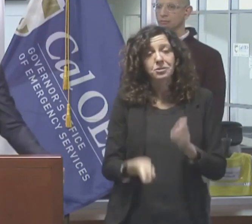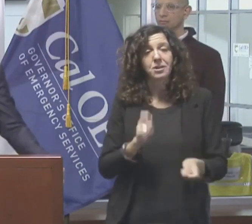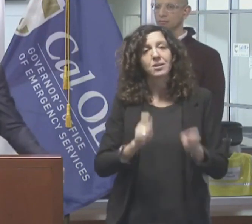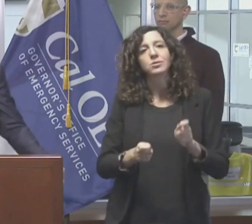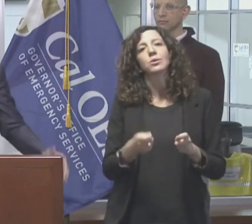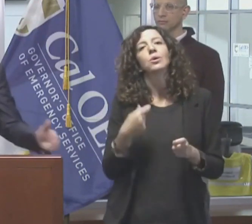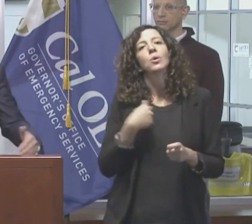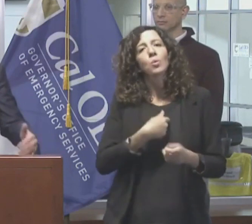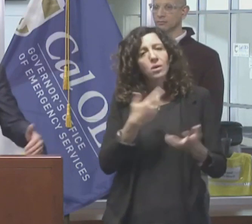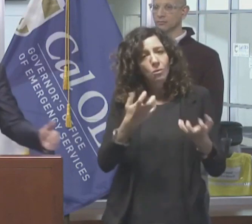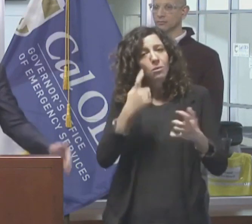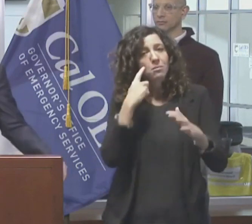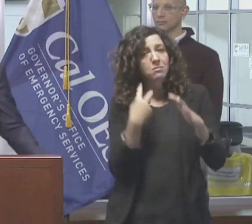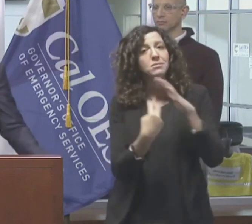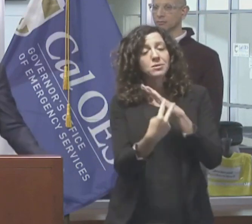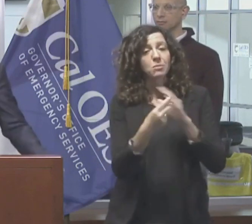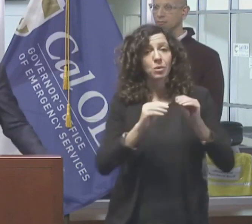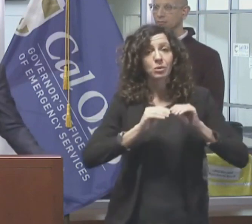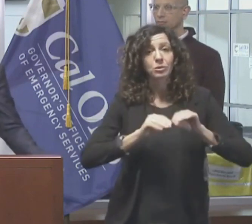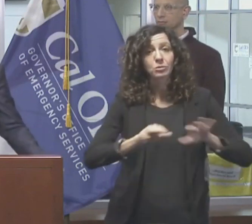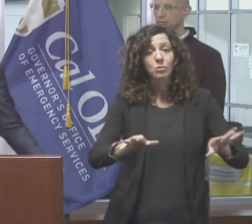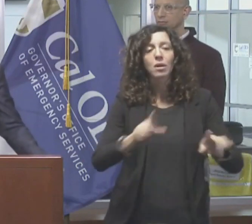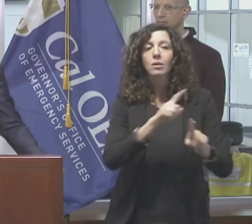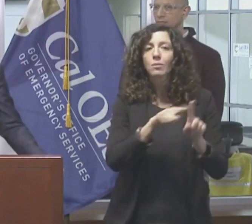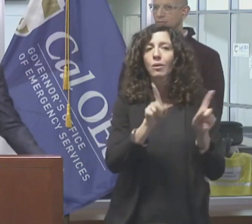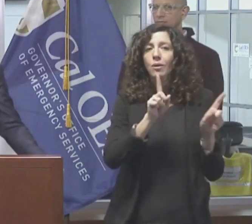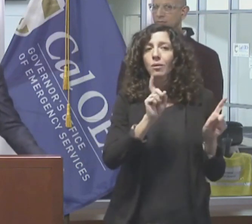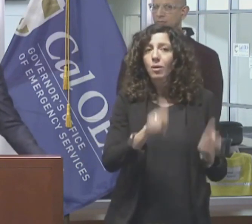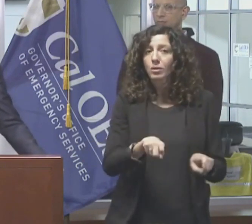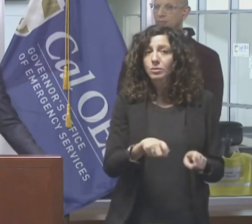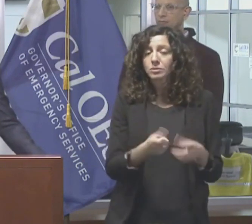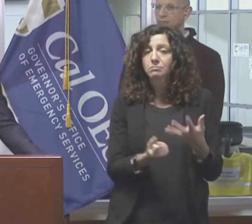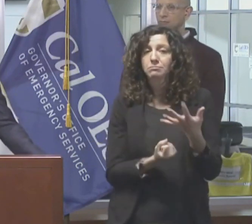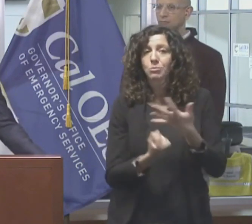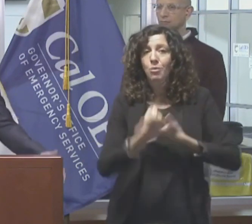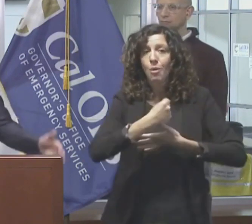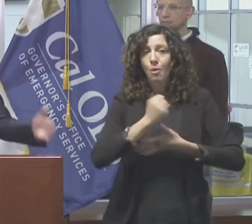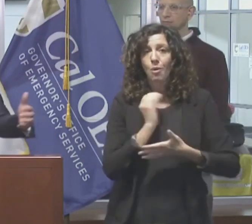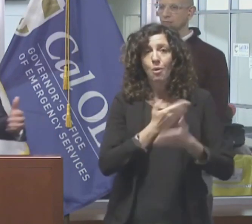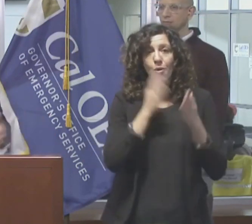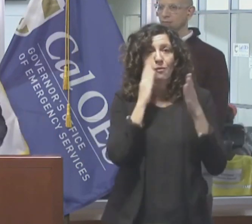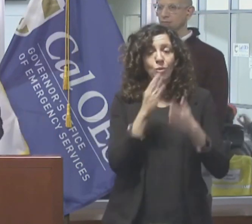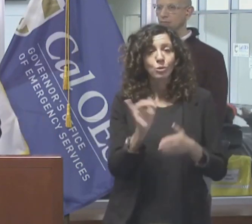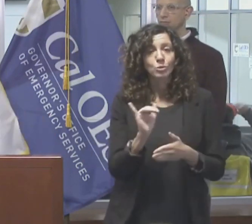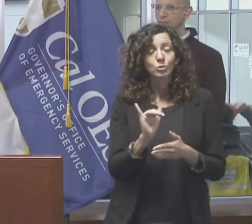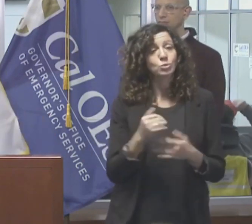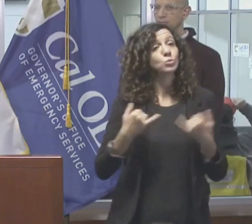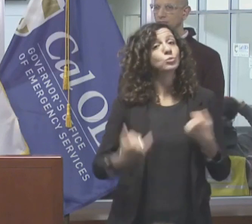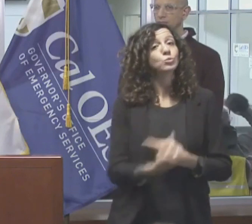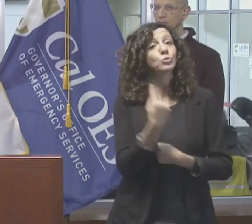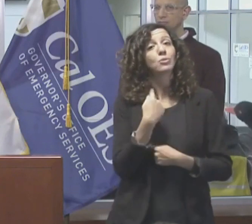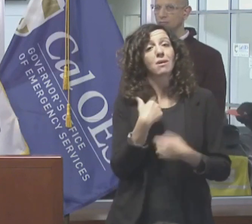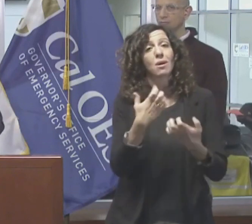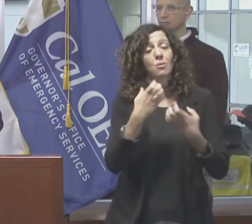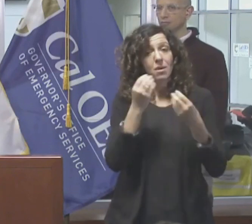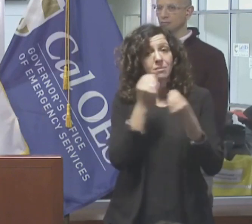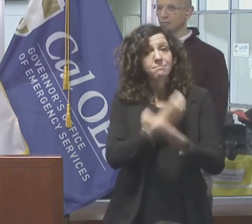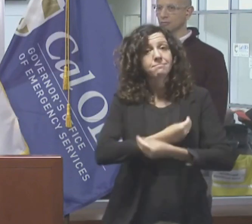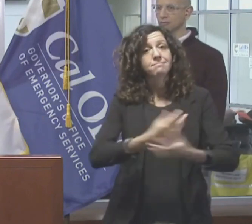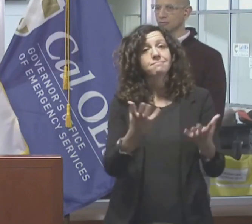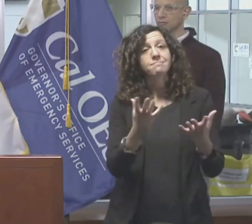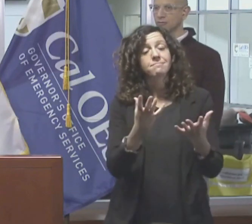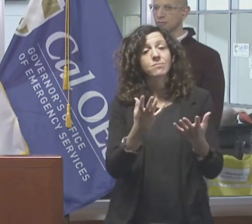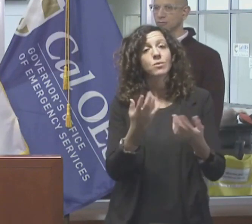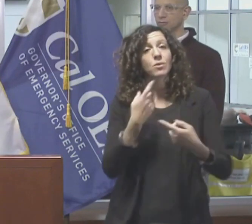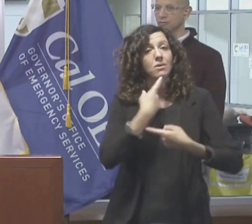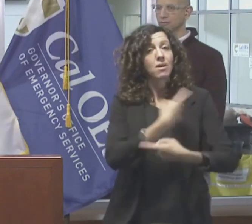anticipate spread, but we also need to prioritize our focus. And the purpose of today's announcement is to focus on